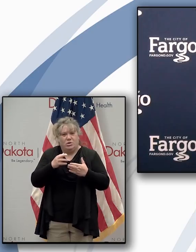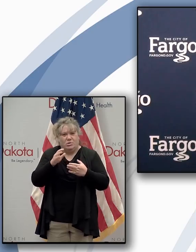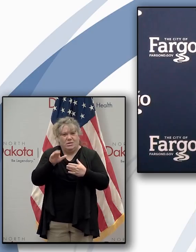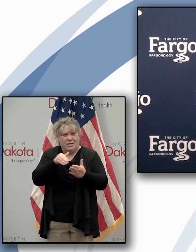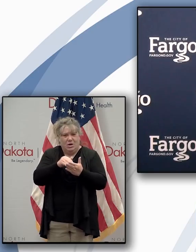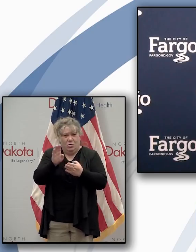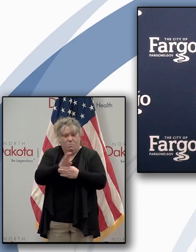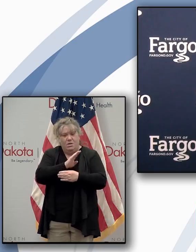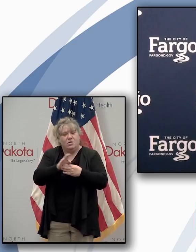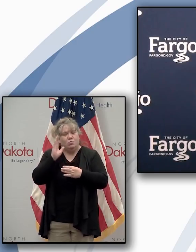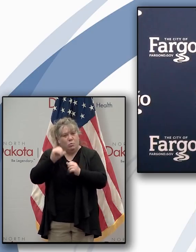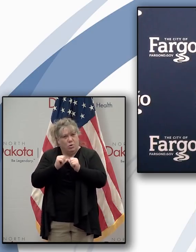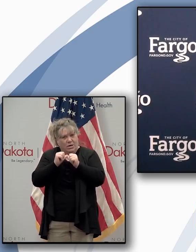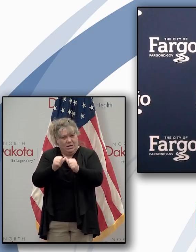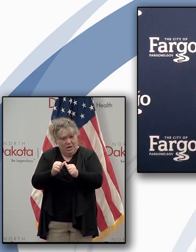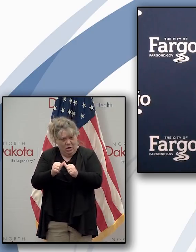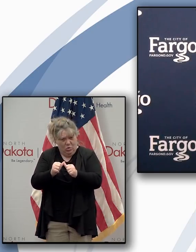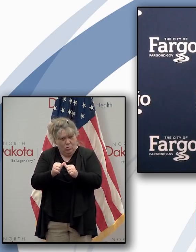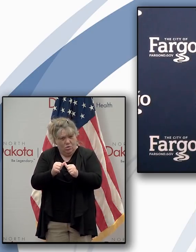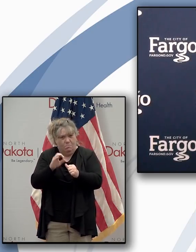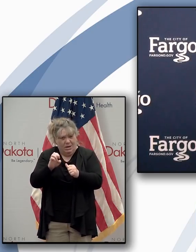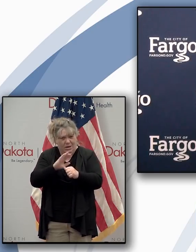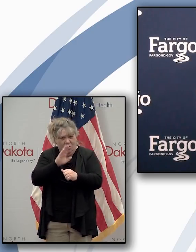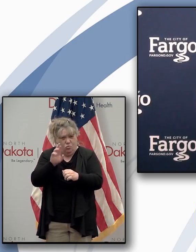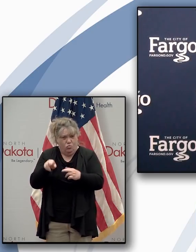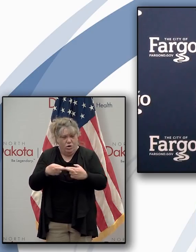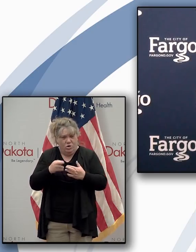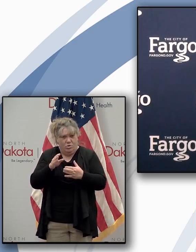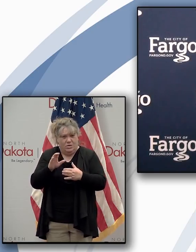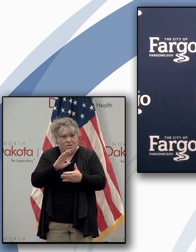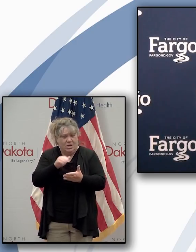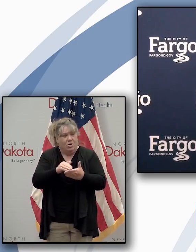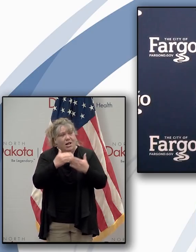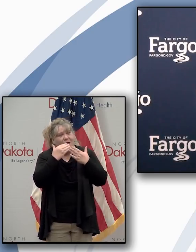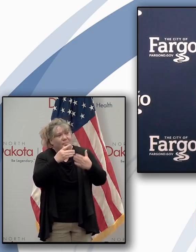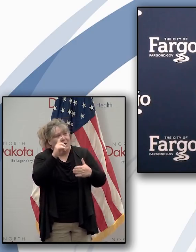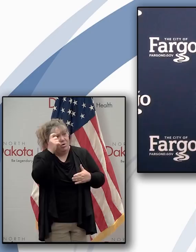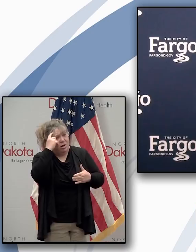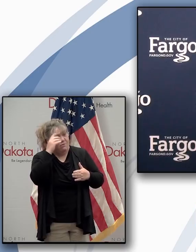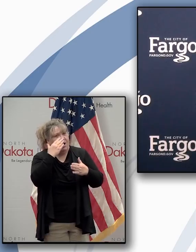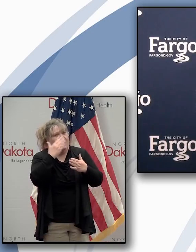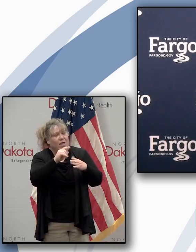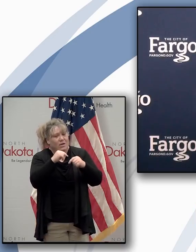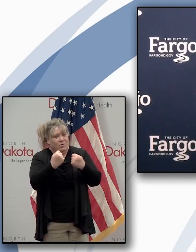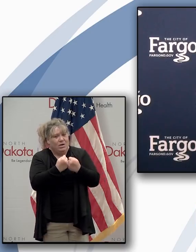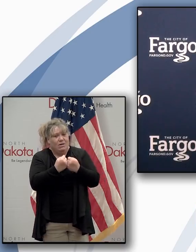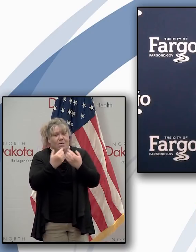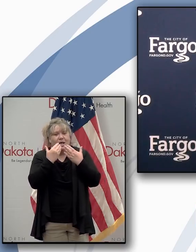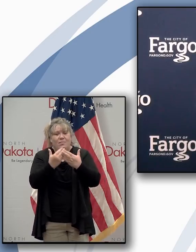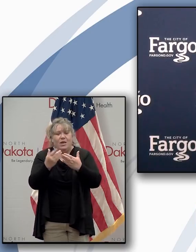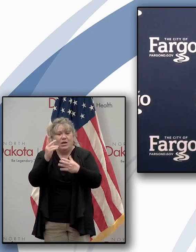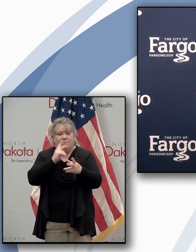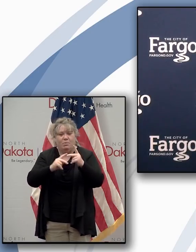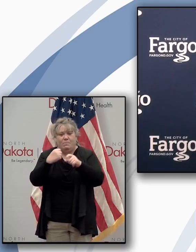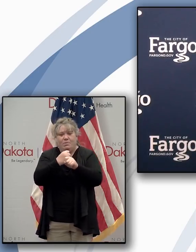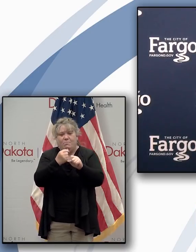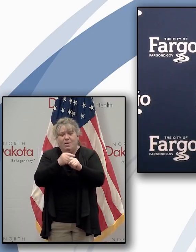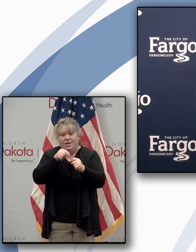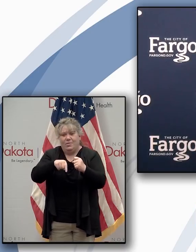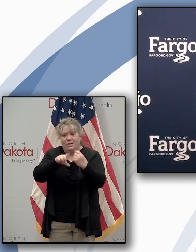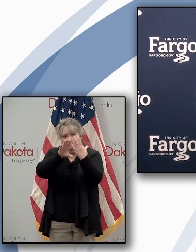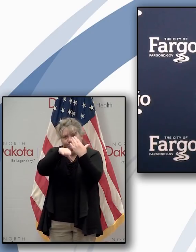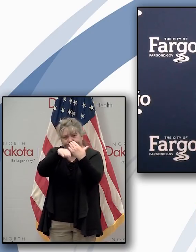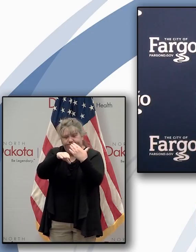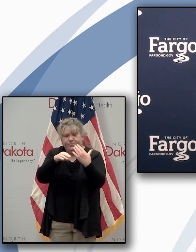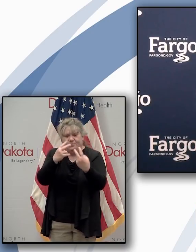So Governor, again, thank you to you and your team, mayors. Thank you to you. Thank you to the folks that made this digital visitation possible.